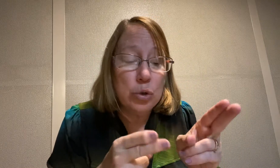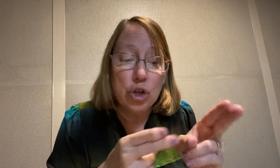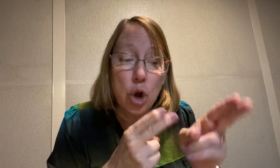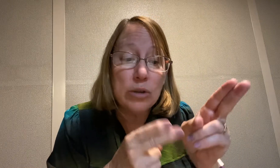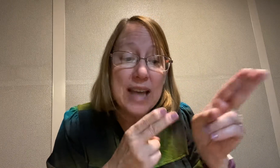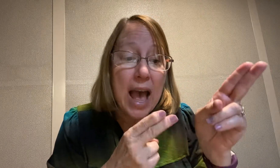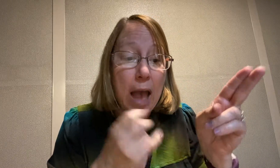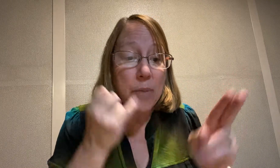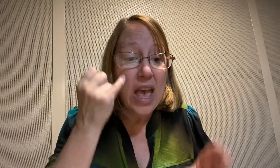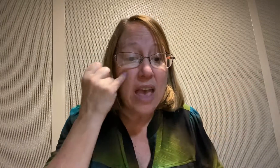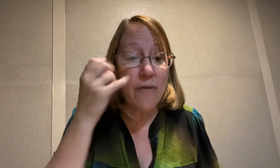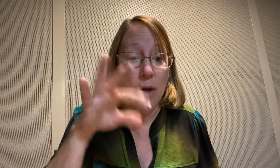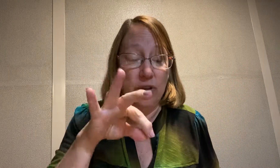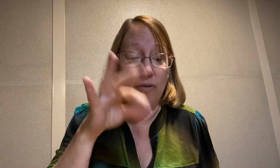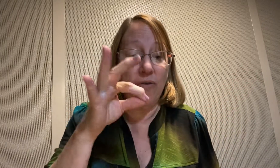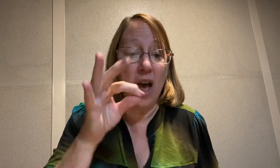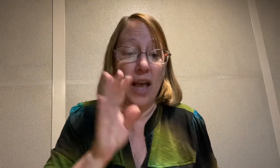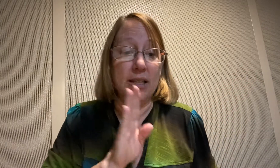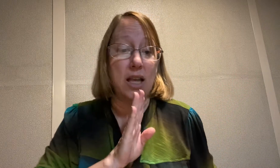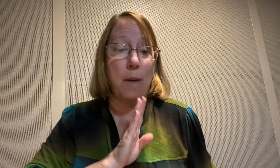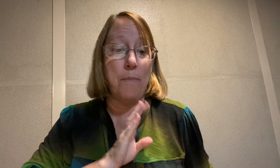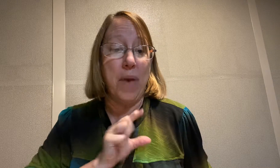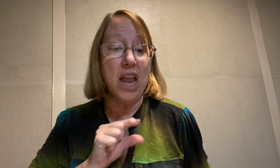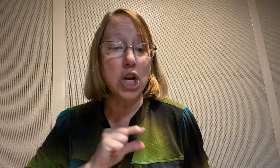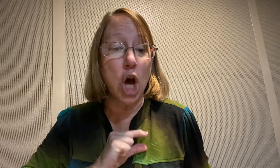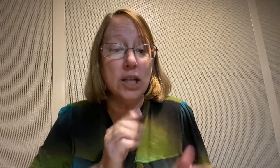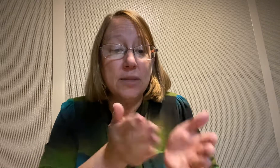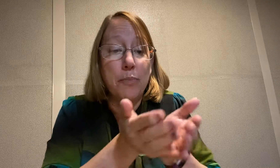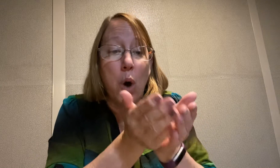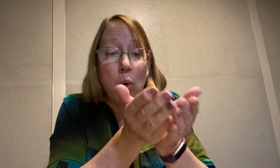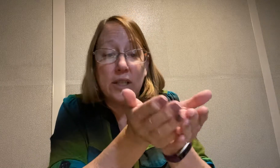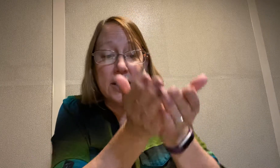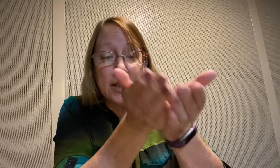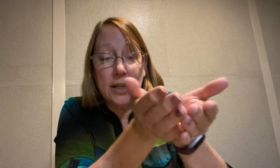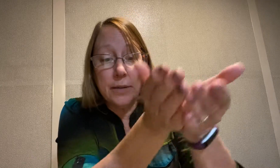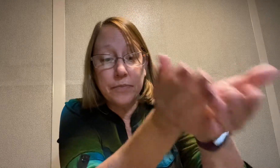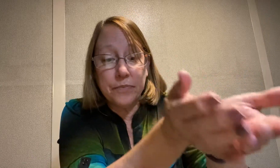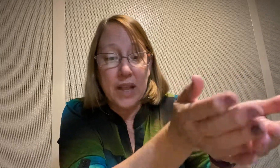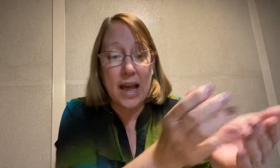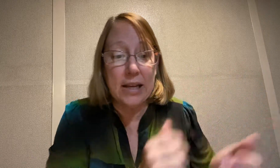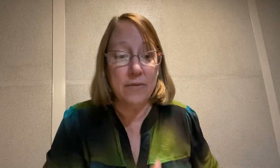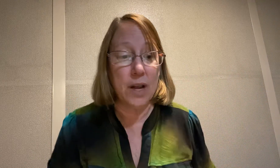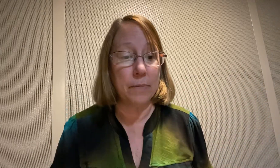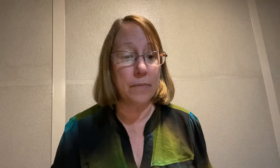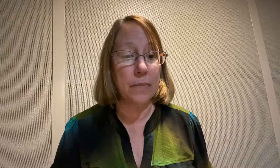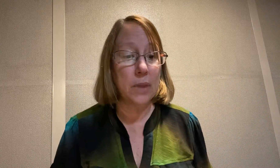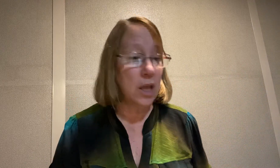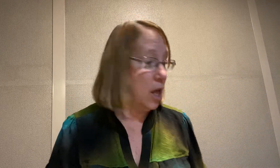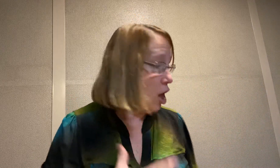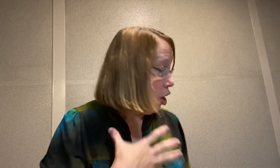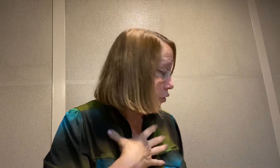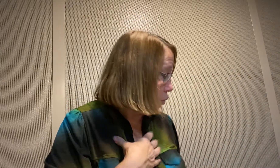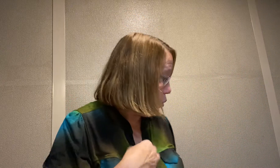no time if I were to find Ben Gunn's boat that evening. The